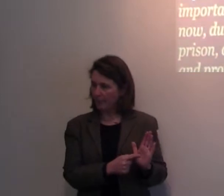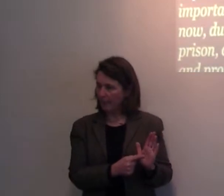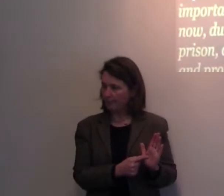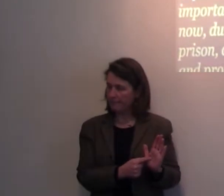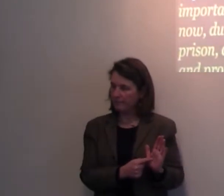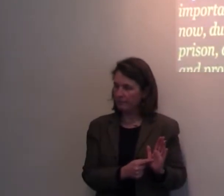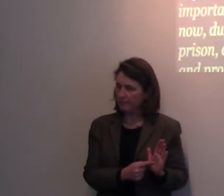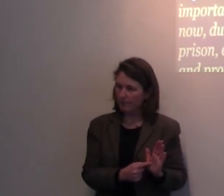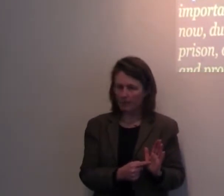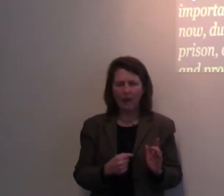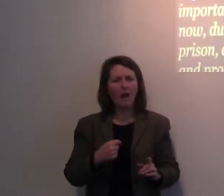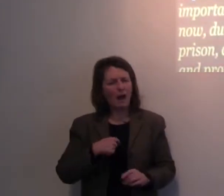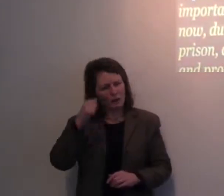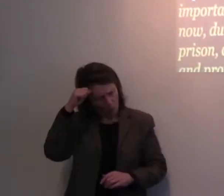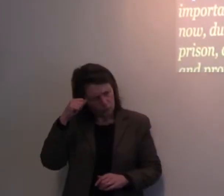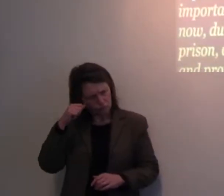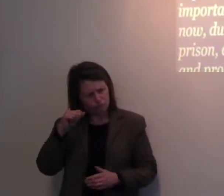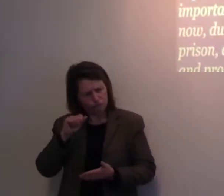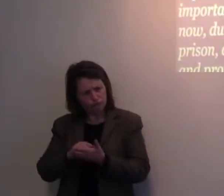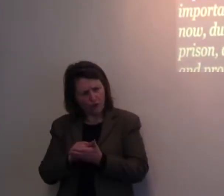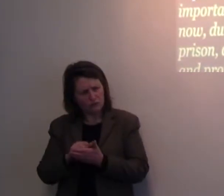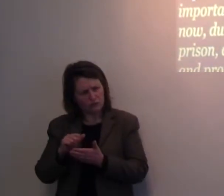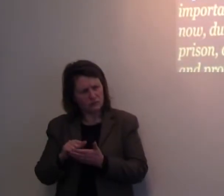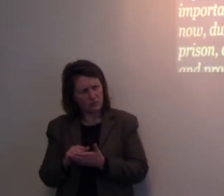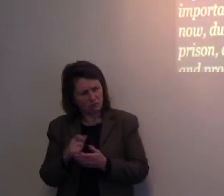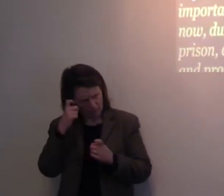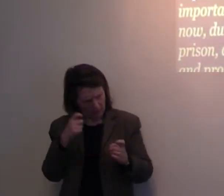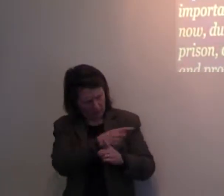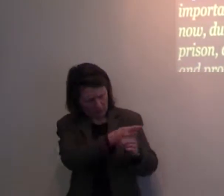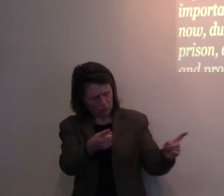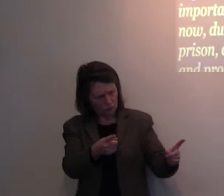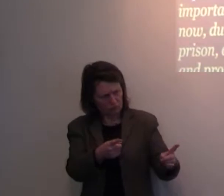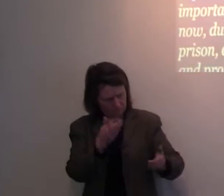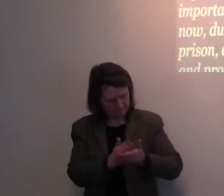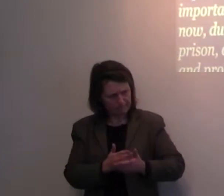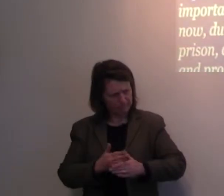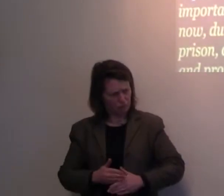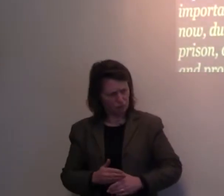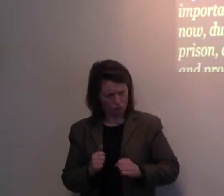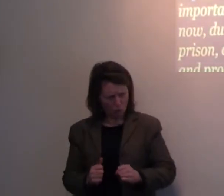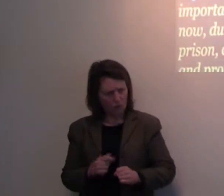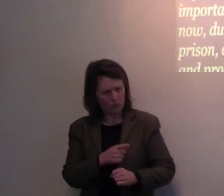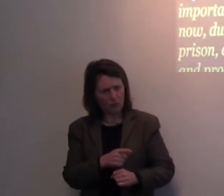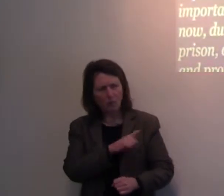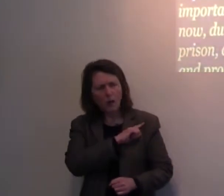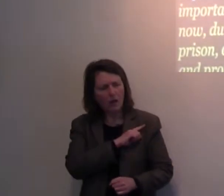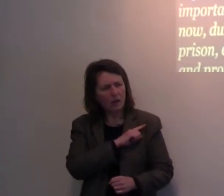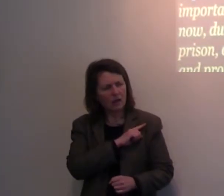I know I am right to think like this about all of you, because you are so close to